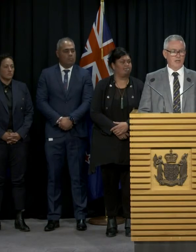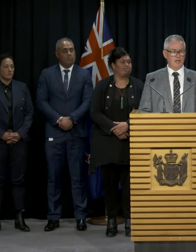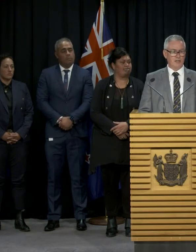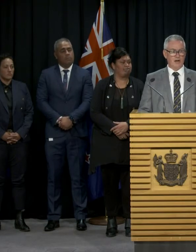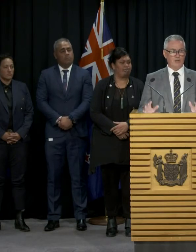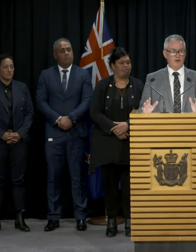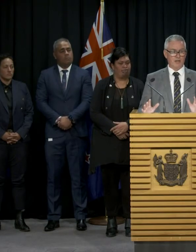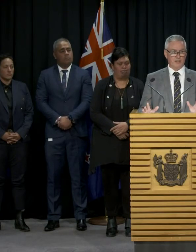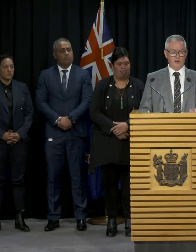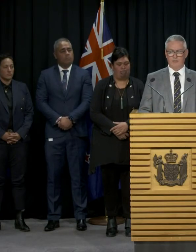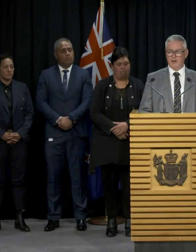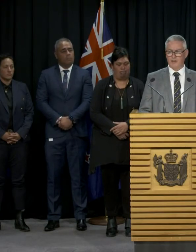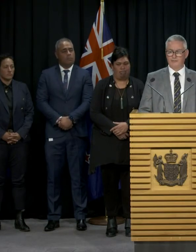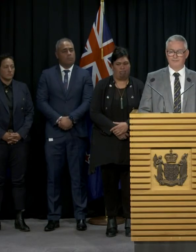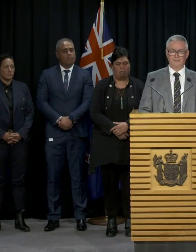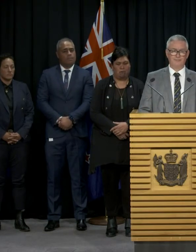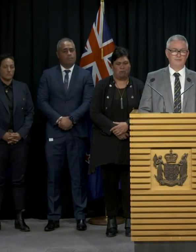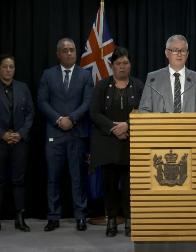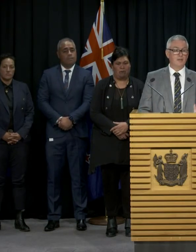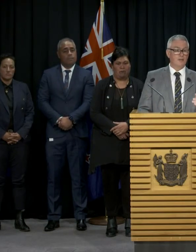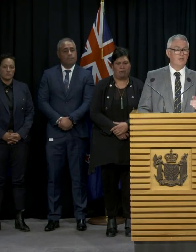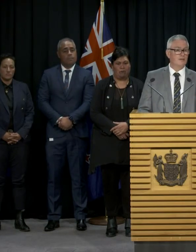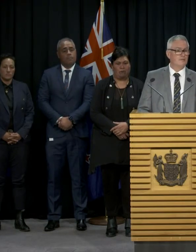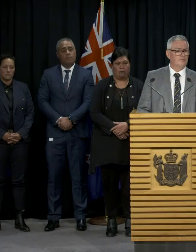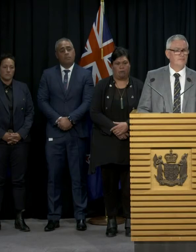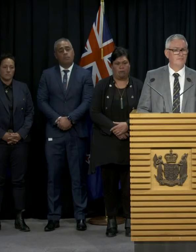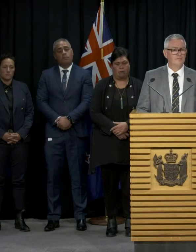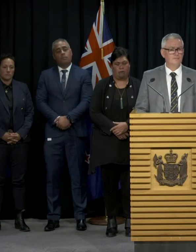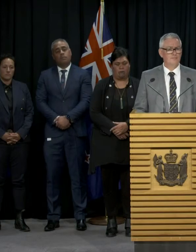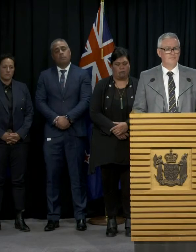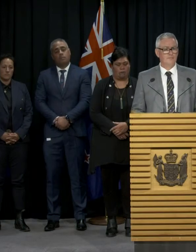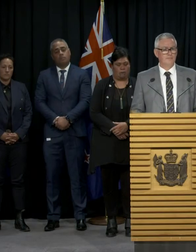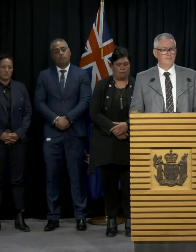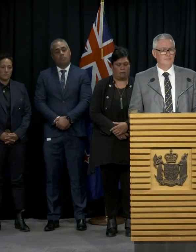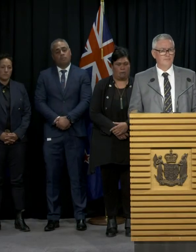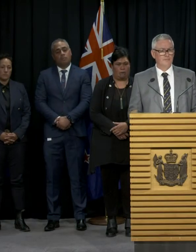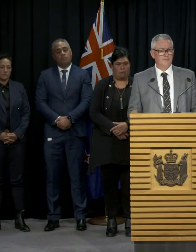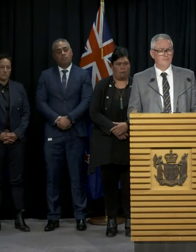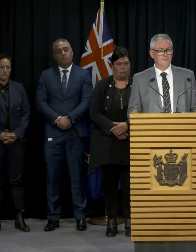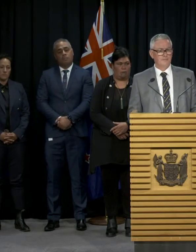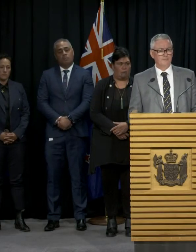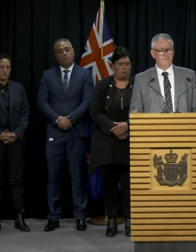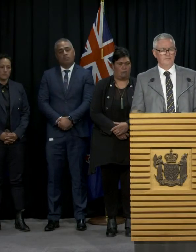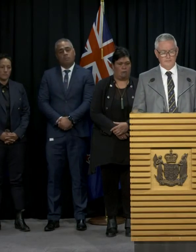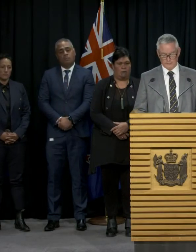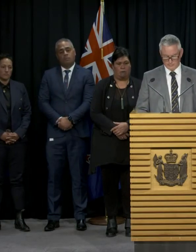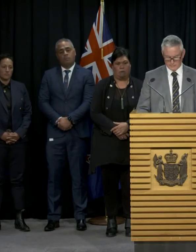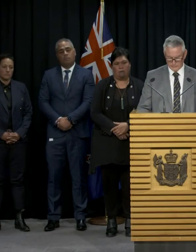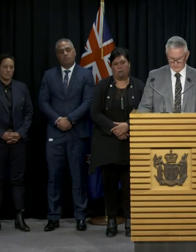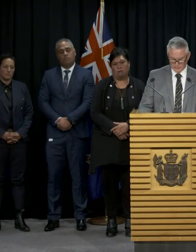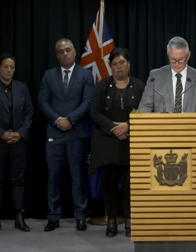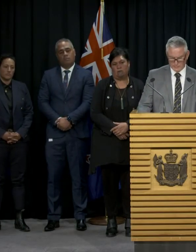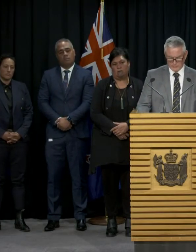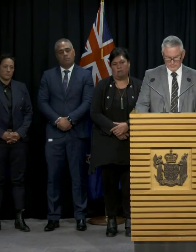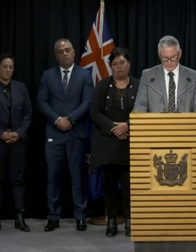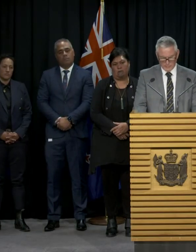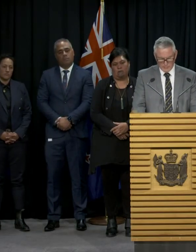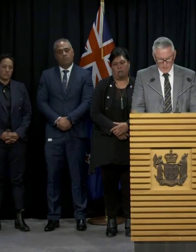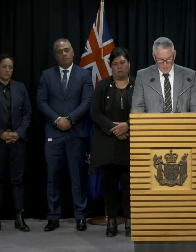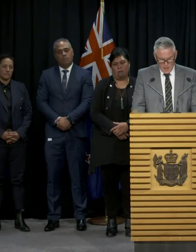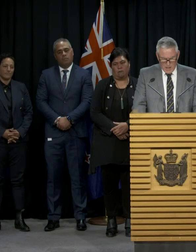ngākau nui ana i te ao Māori. Ngā kahurangi kia whakamutu atu i Oranga Tamariki, kia ha tau mo Oranga